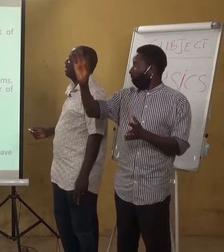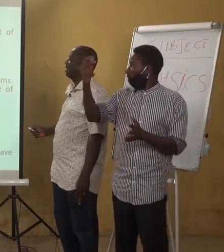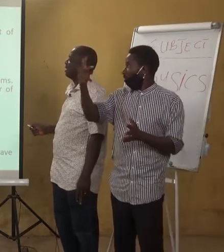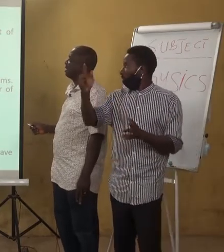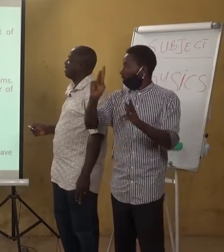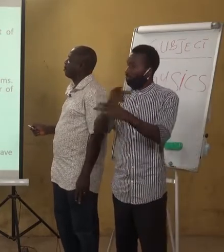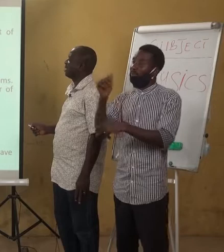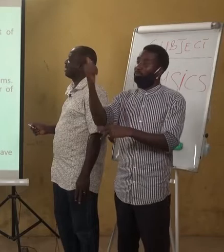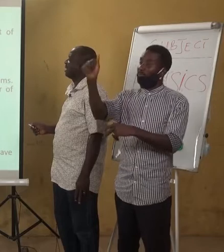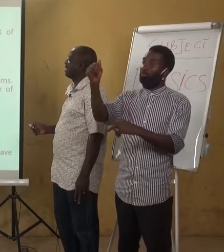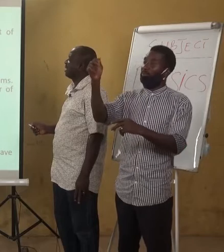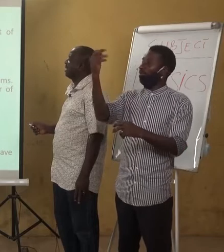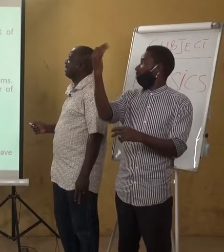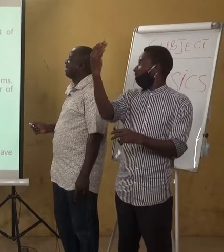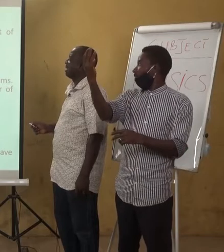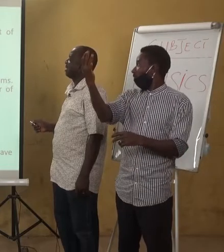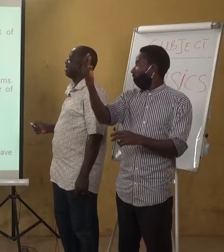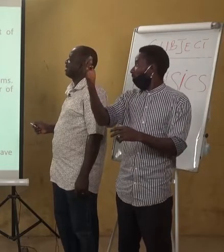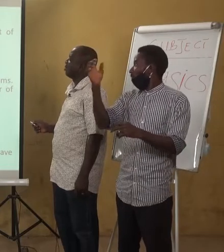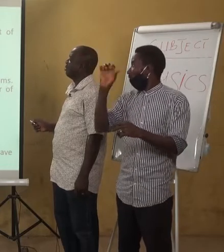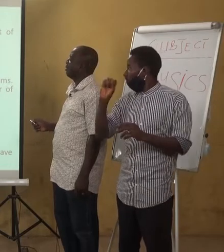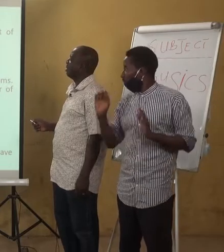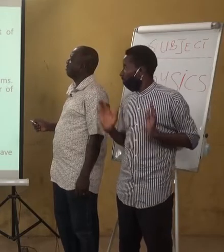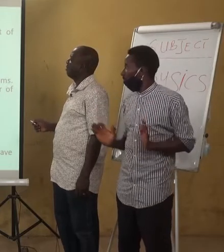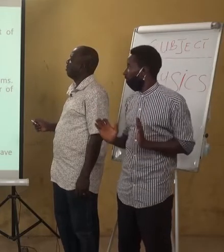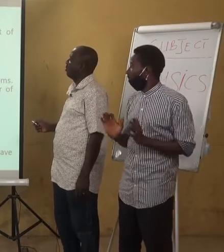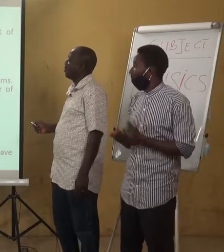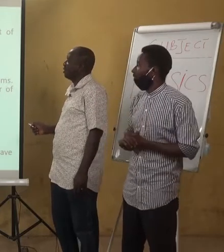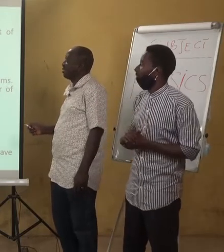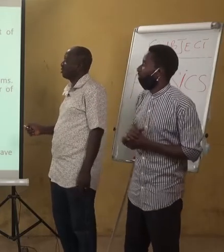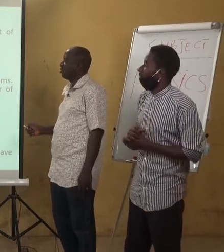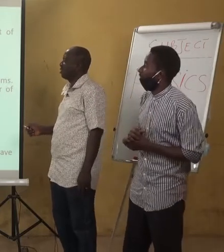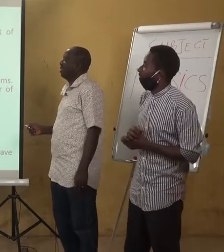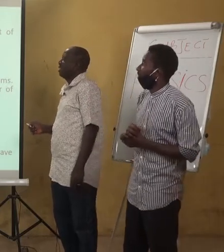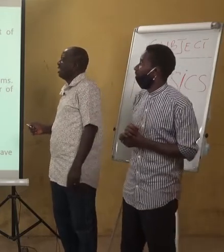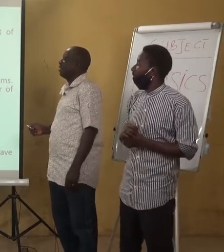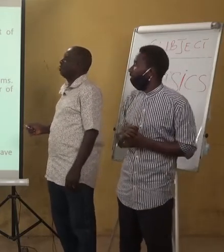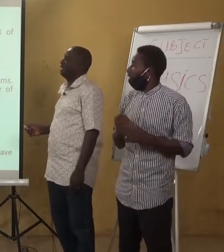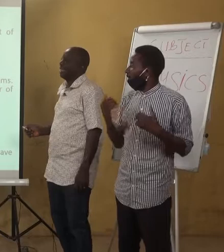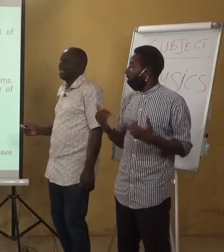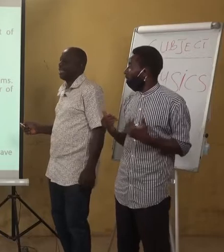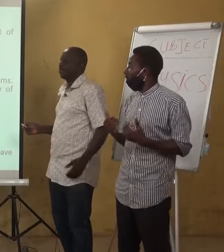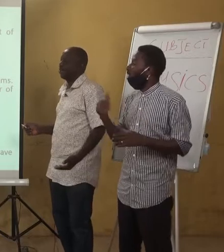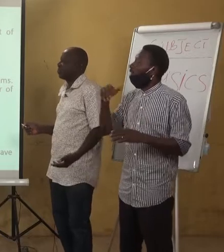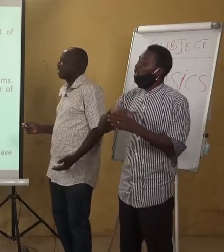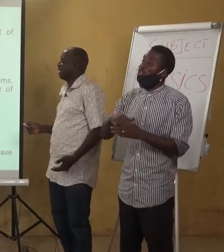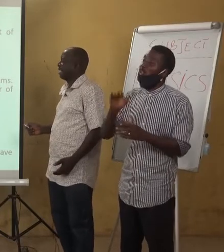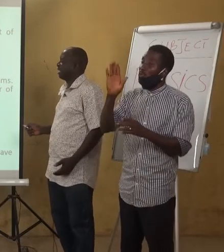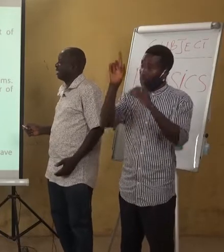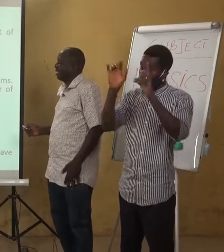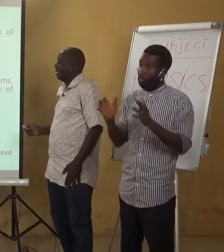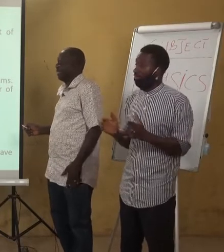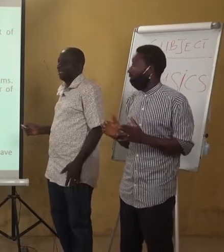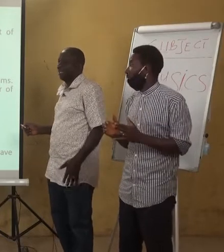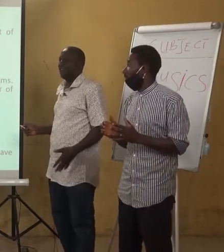isotope is 6.93 times 10 raised to power 4 seconds. Now in exams, most especially